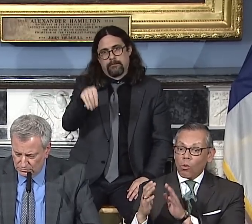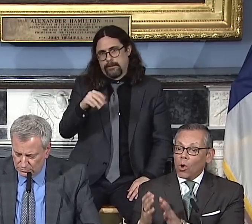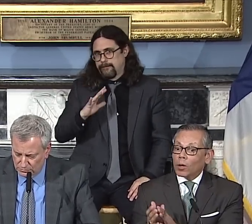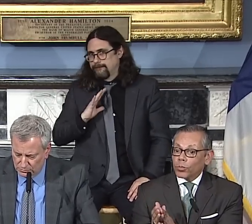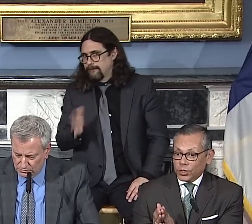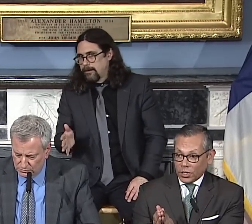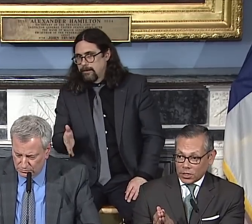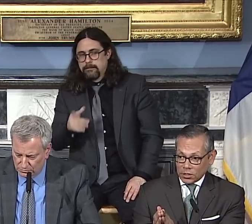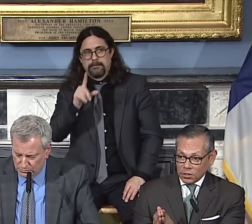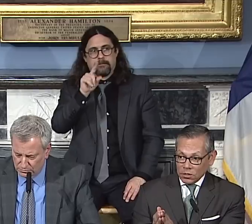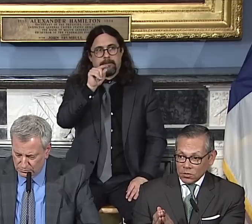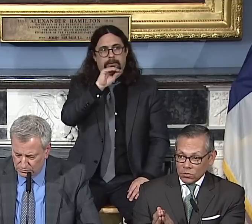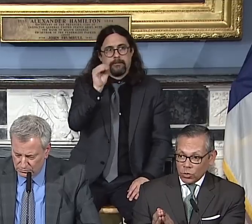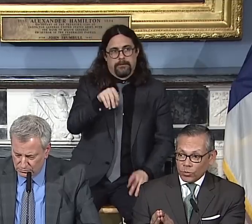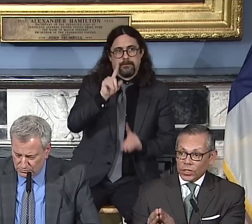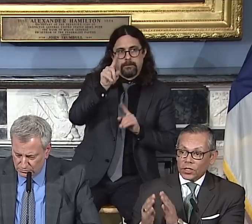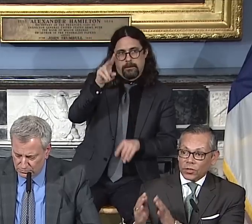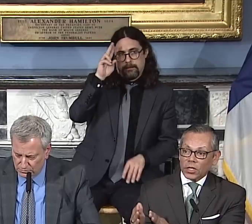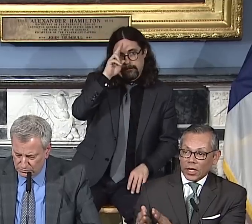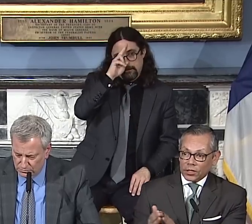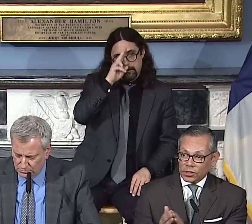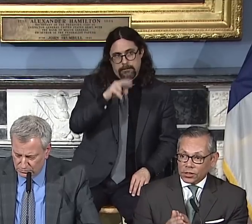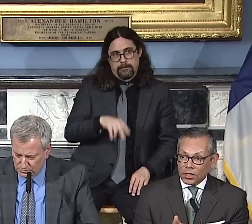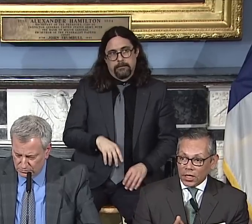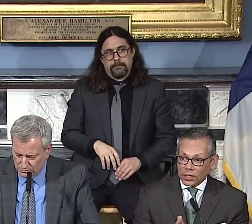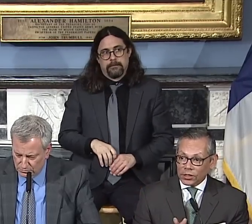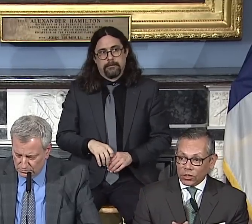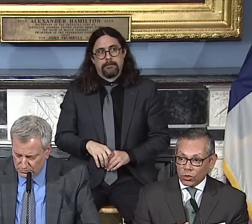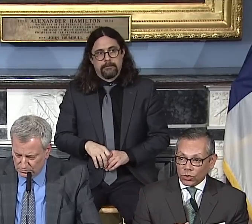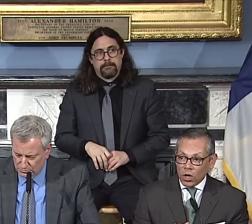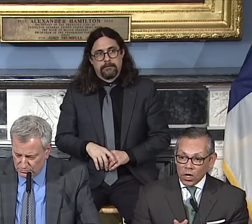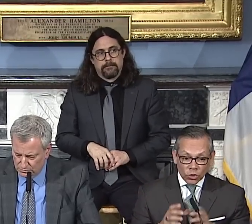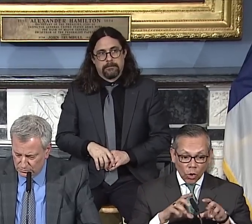20%, 1% will be severe cases in